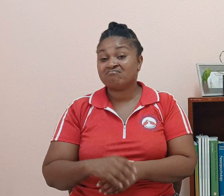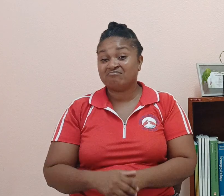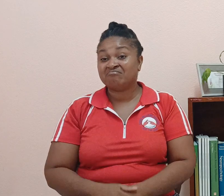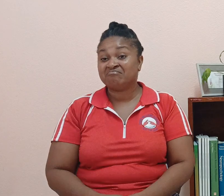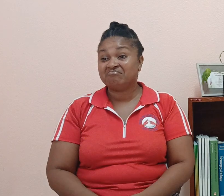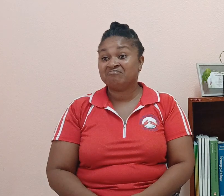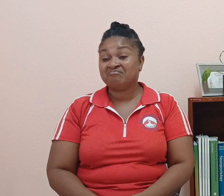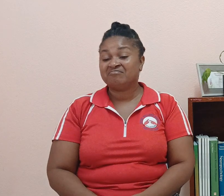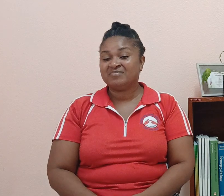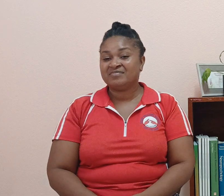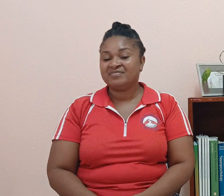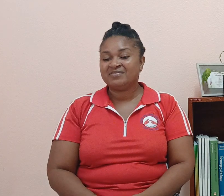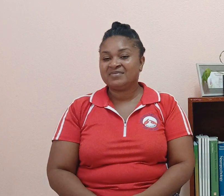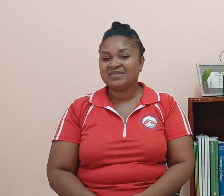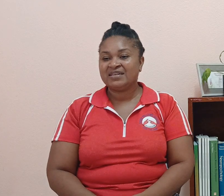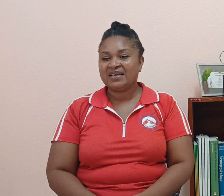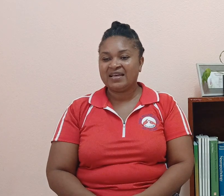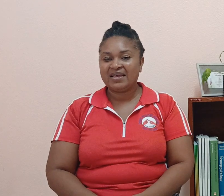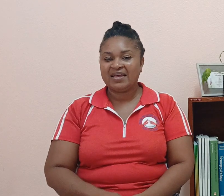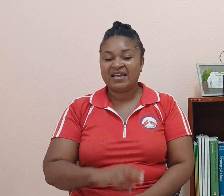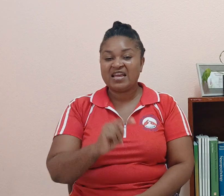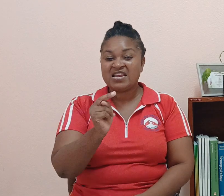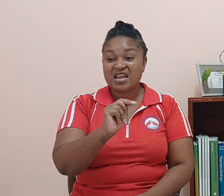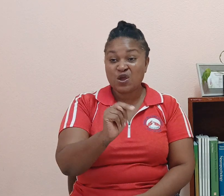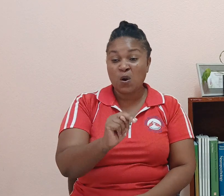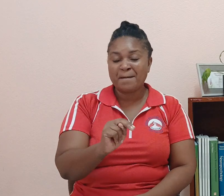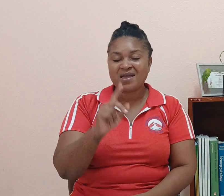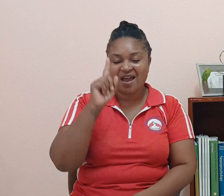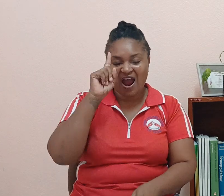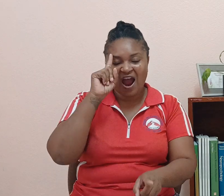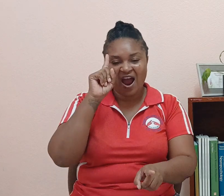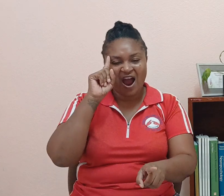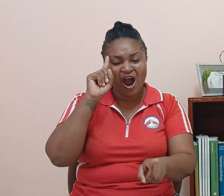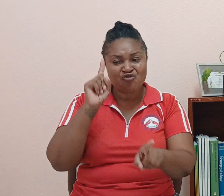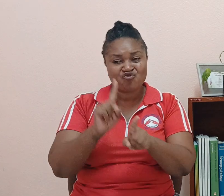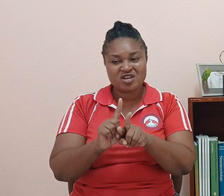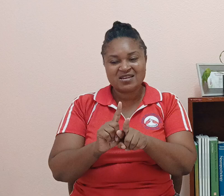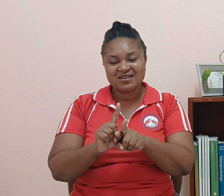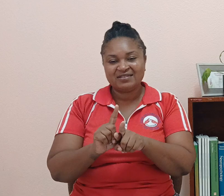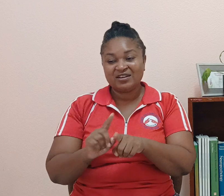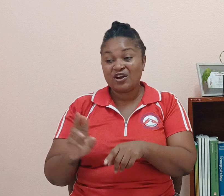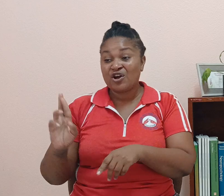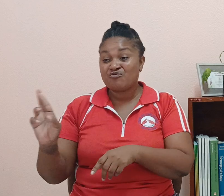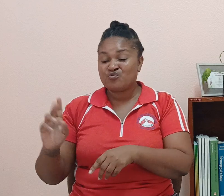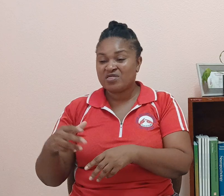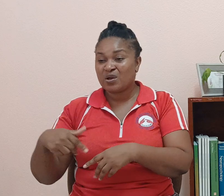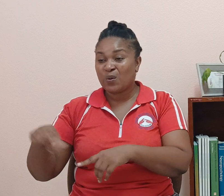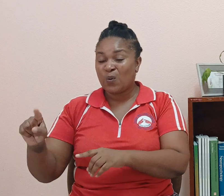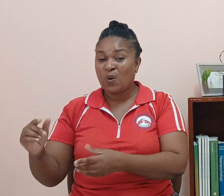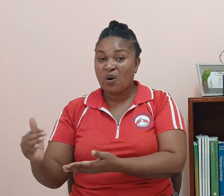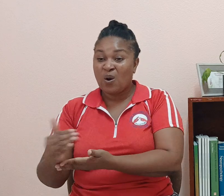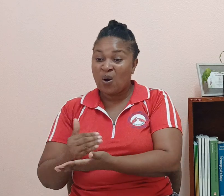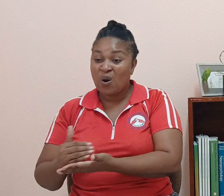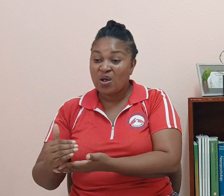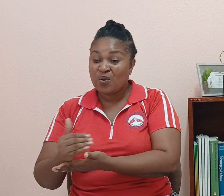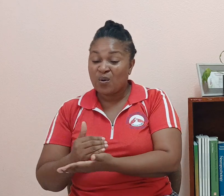Naomi agreed, and so Ruth ended up collecting grain in the field owned by a